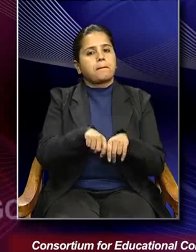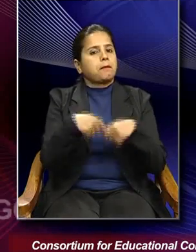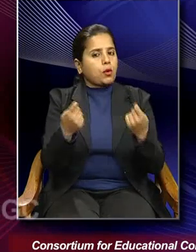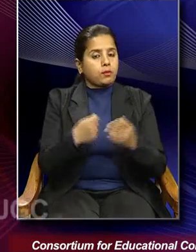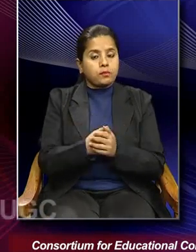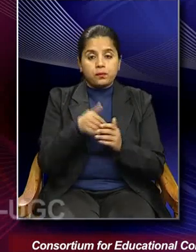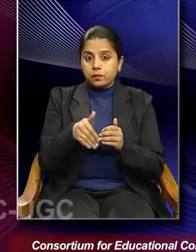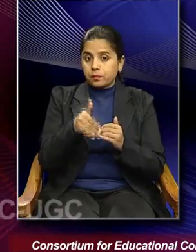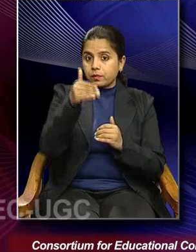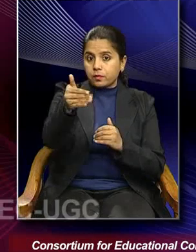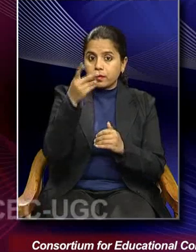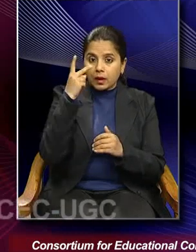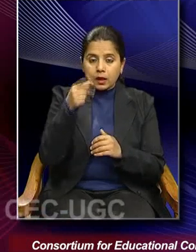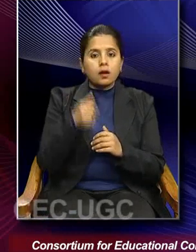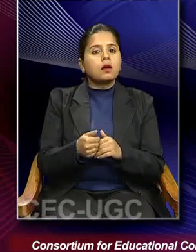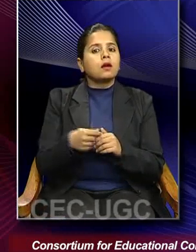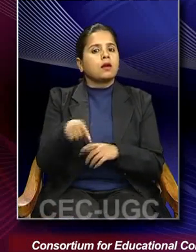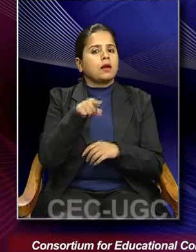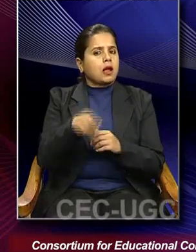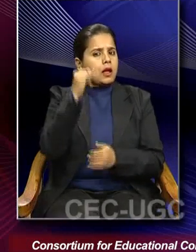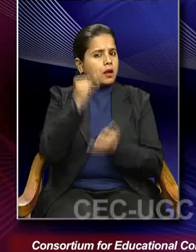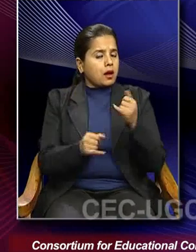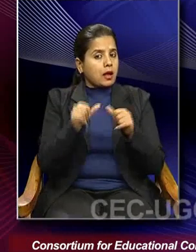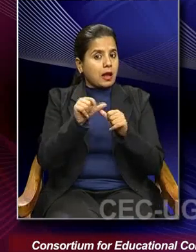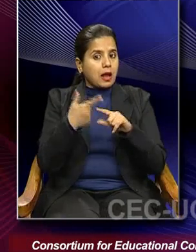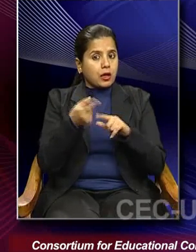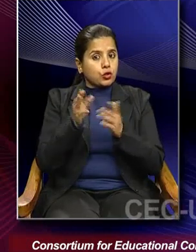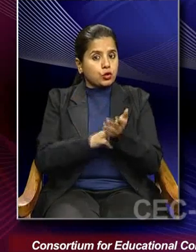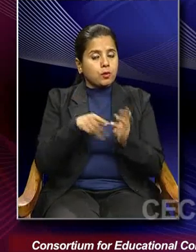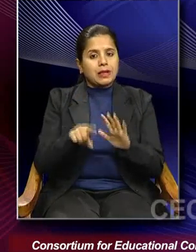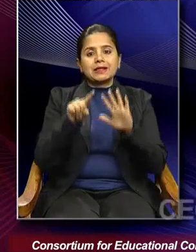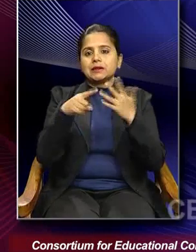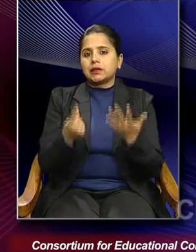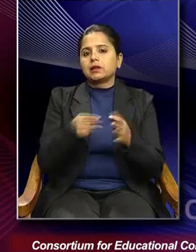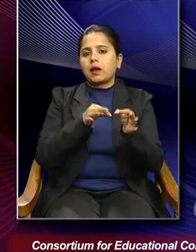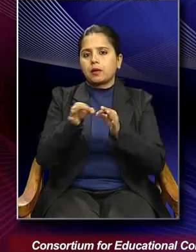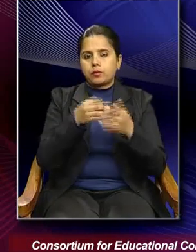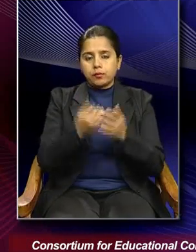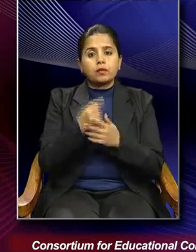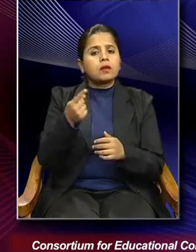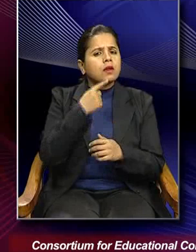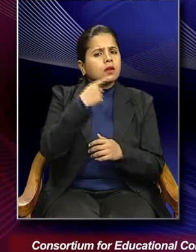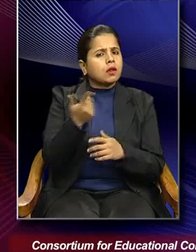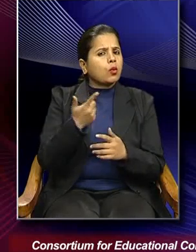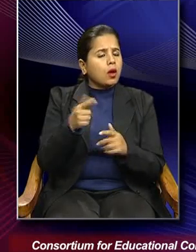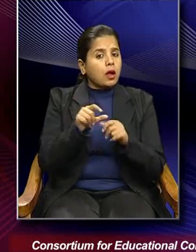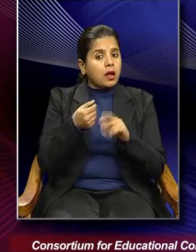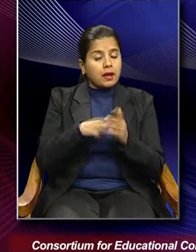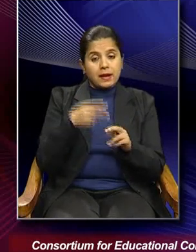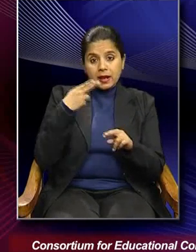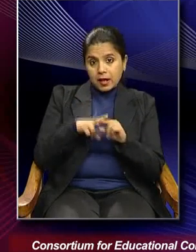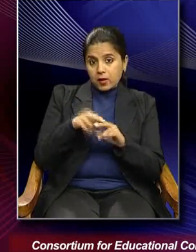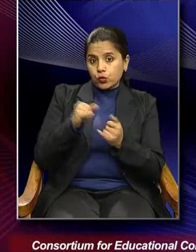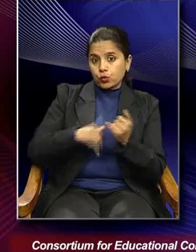Now we move on to the next and the last axiom, which is the sixth axiom, which says that if